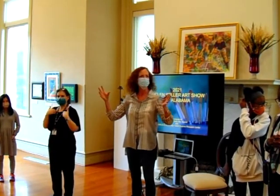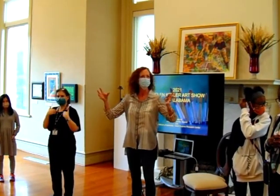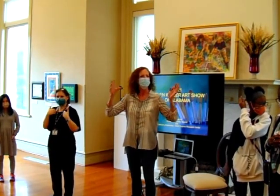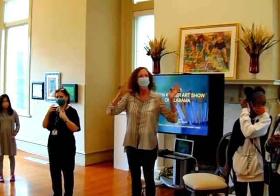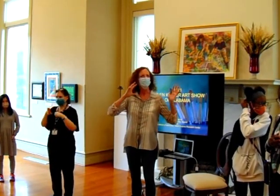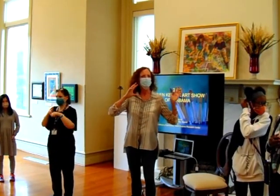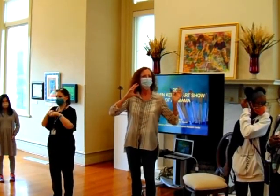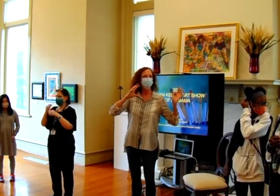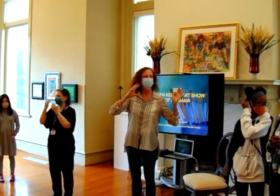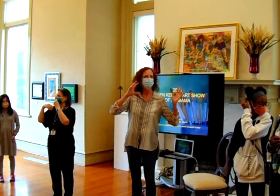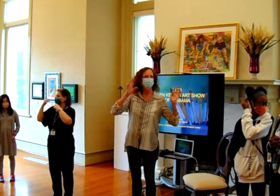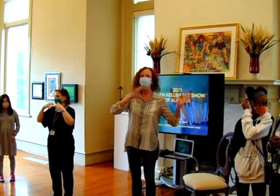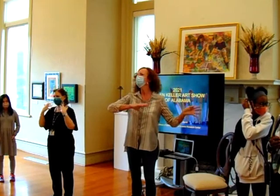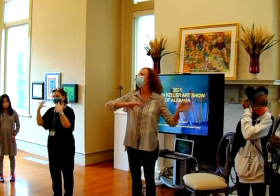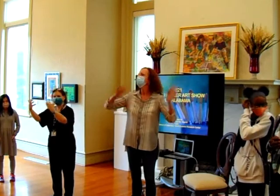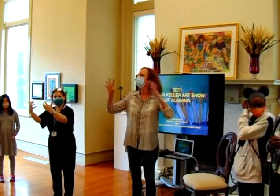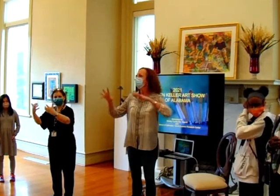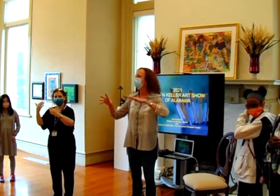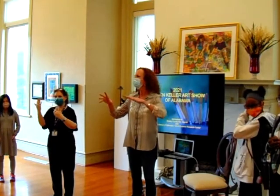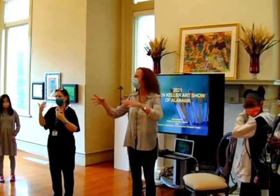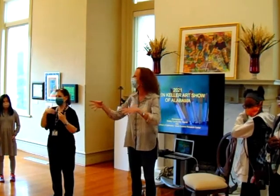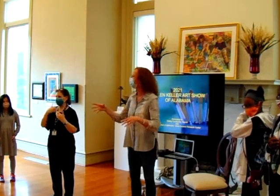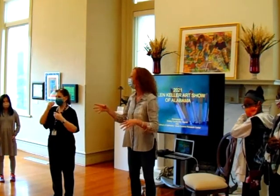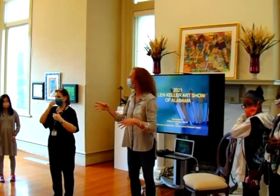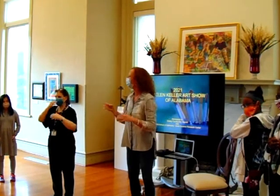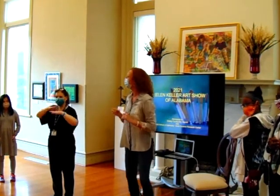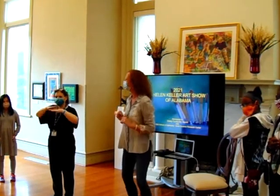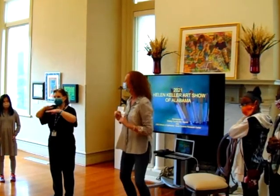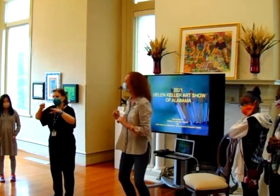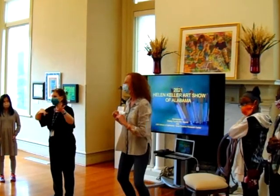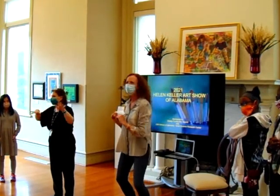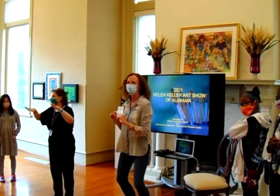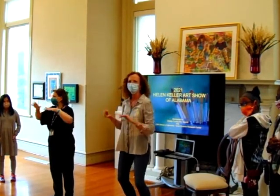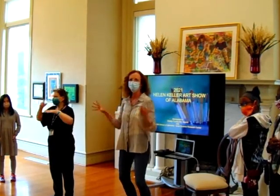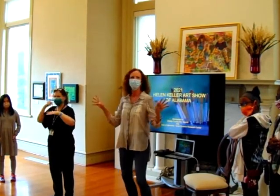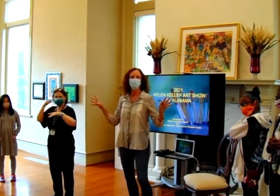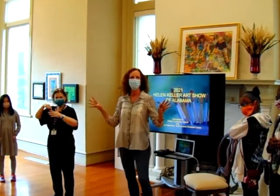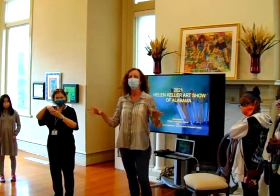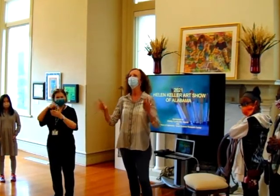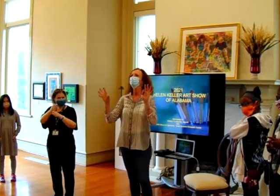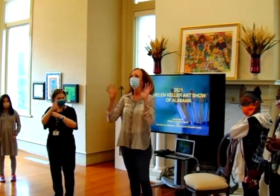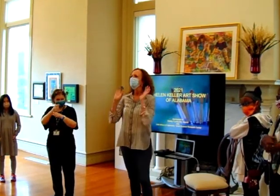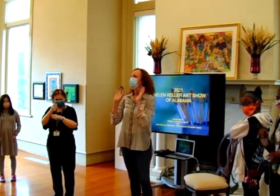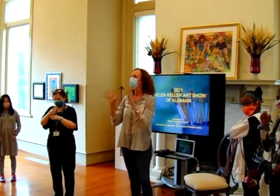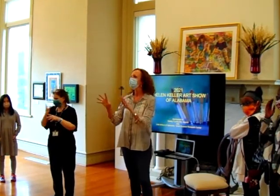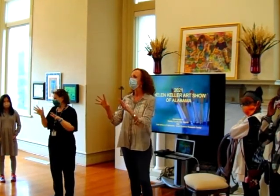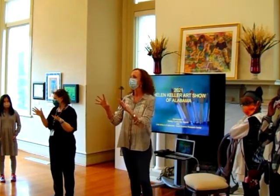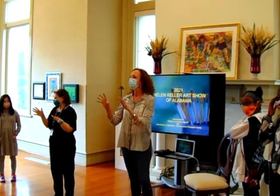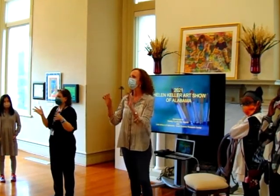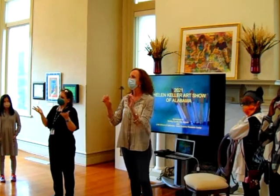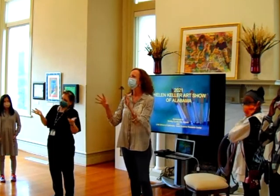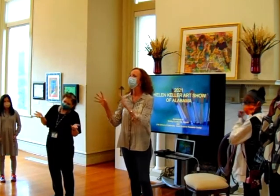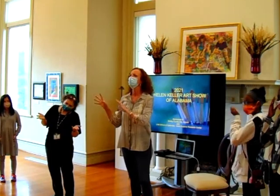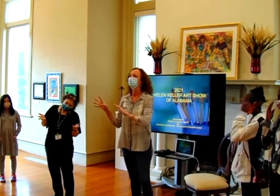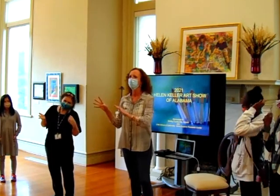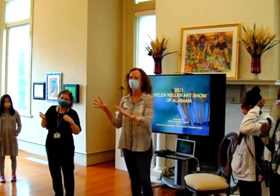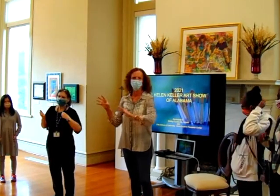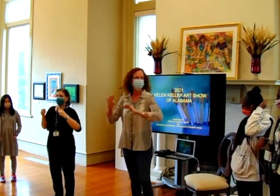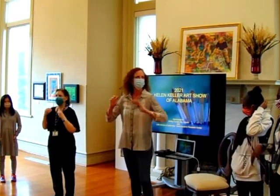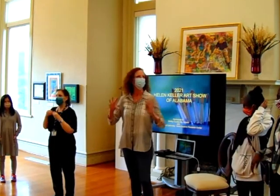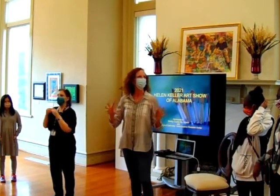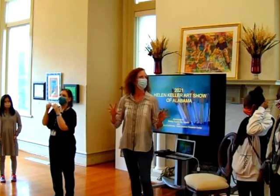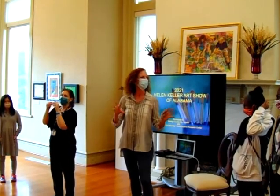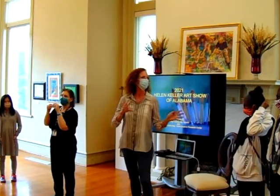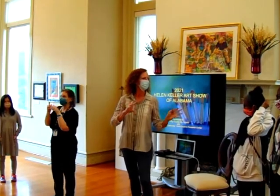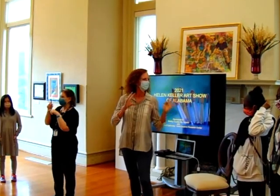have goodies and everything for you to eat when we display the art? Well, we're giving you some to take home because